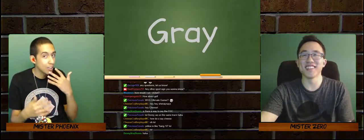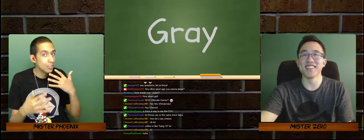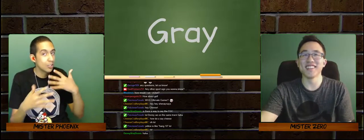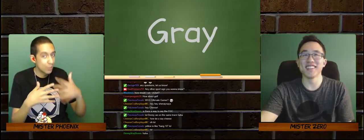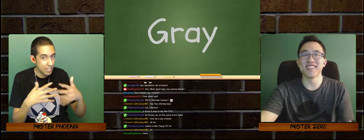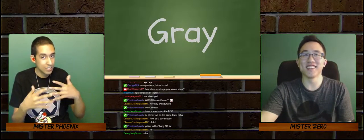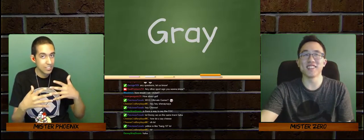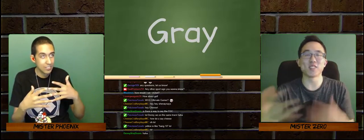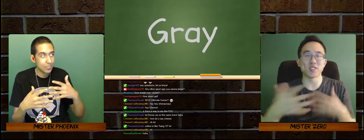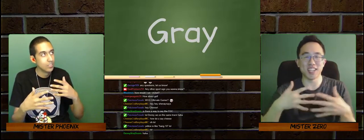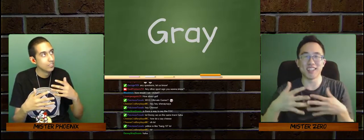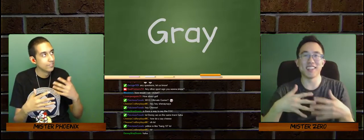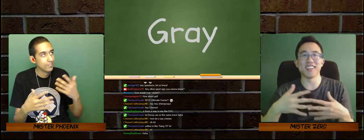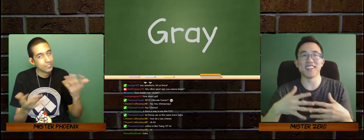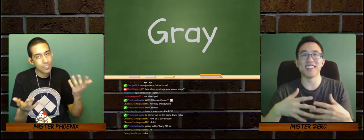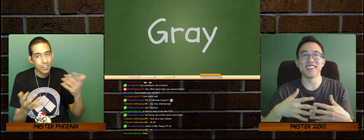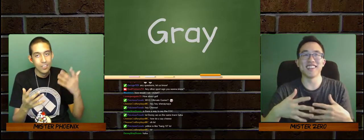Color gray.